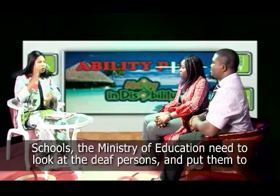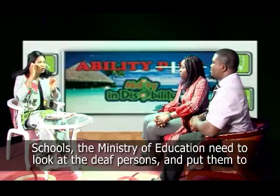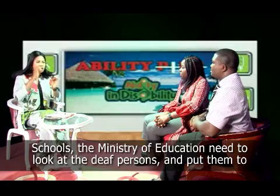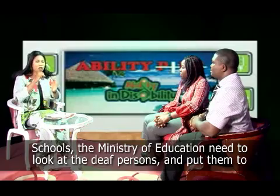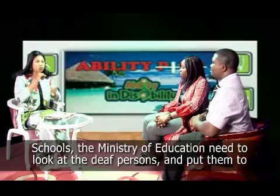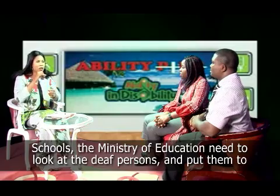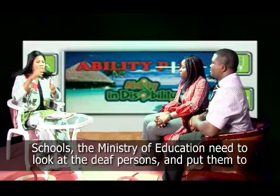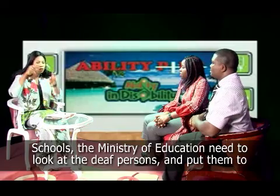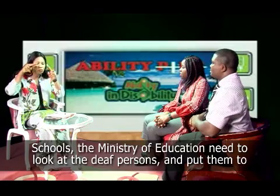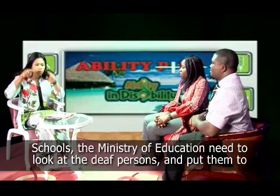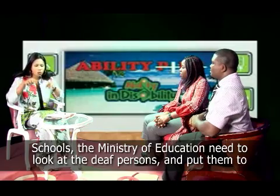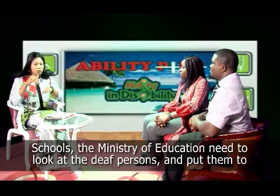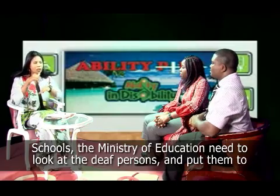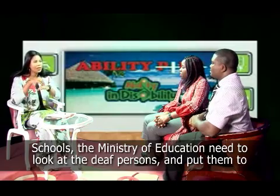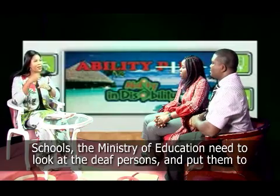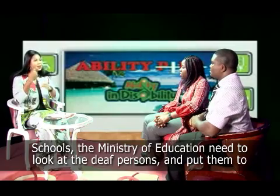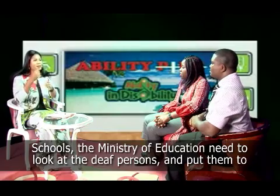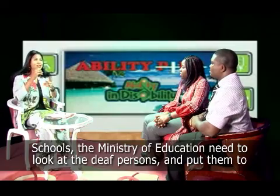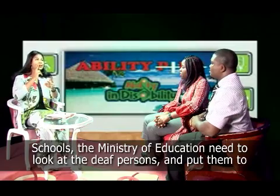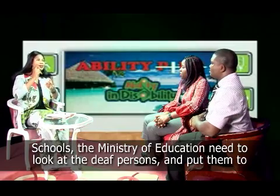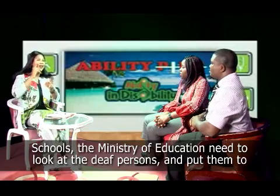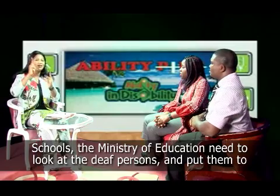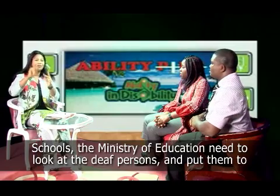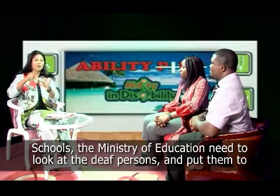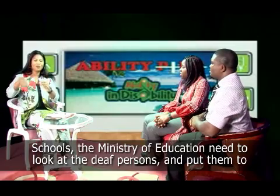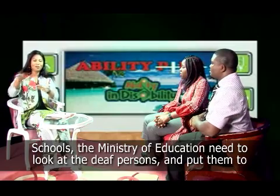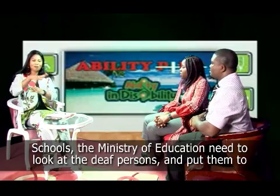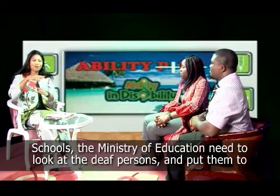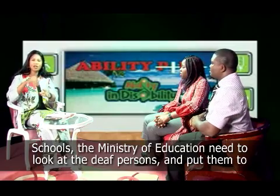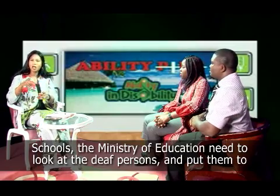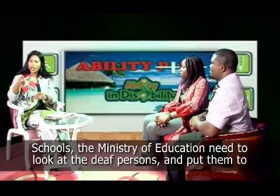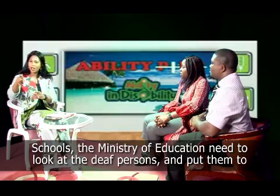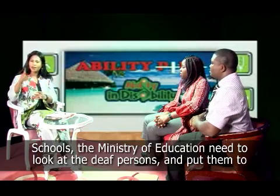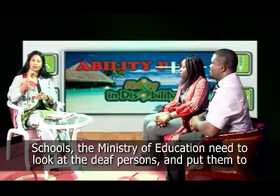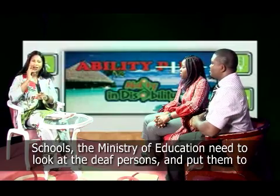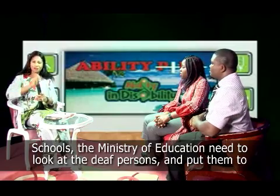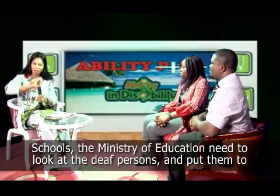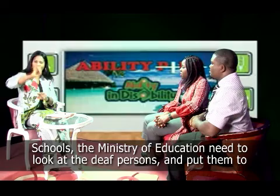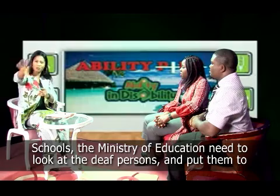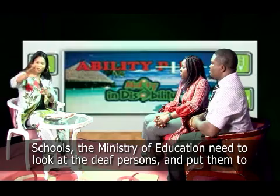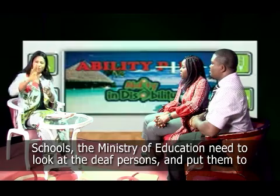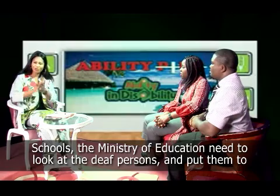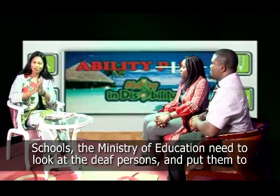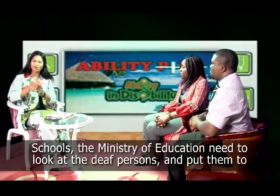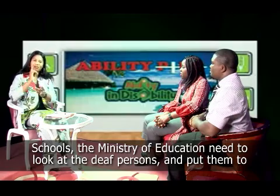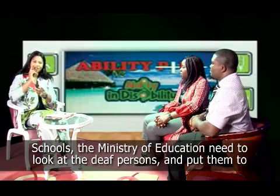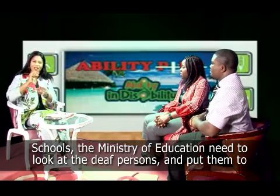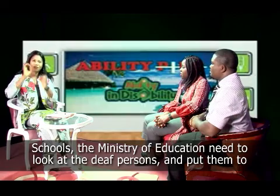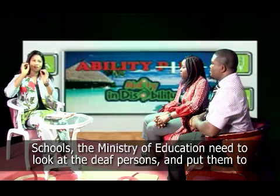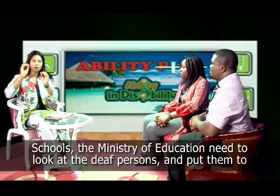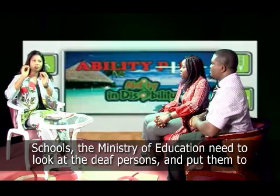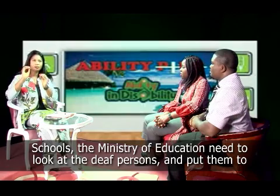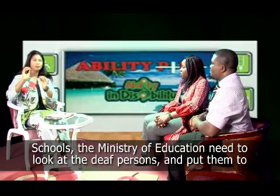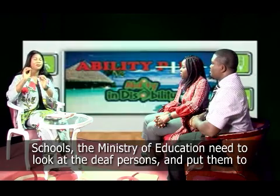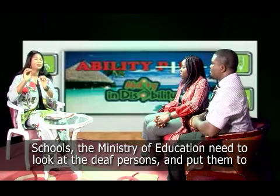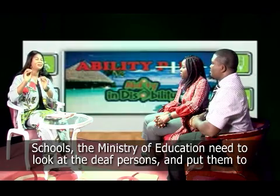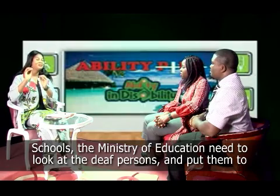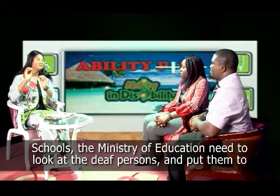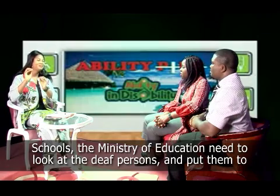the Ministry of Education needs to look at the deaf persons, and once they see deaf persons, they put